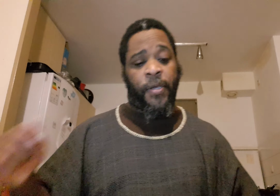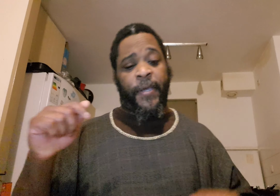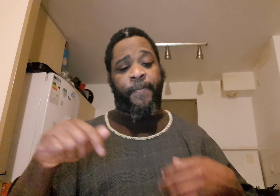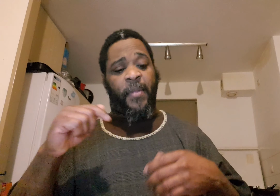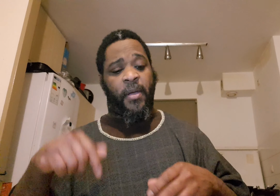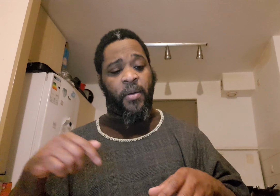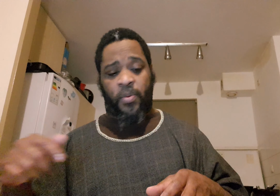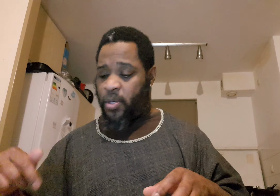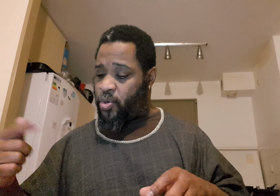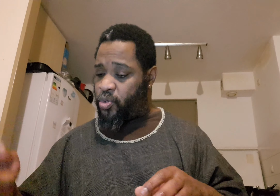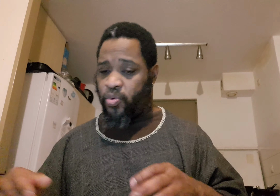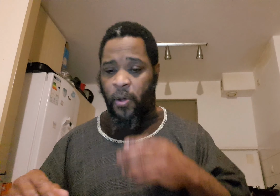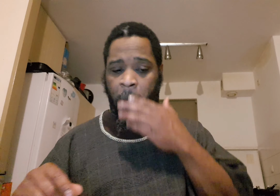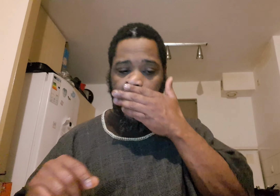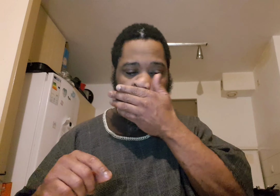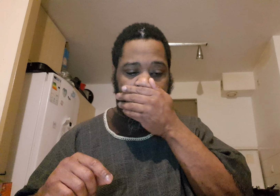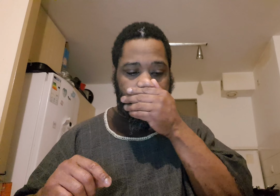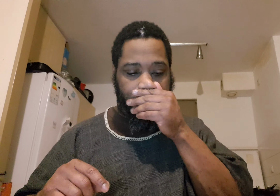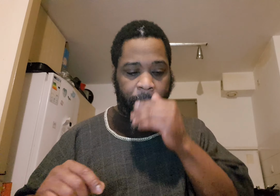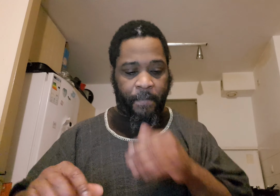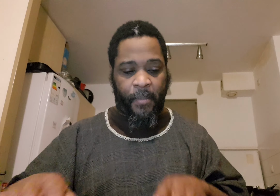Okay, now we go to